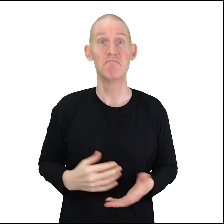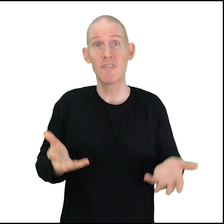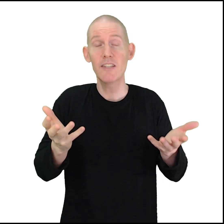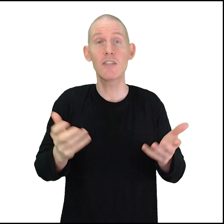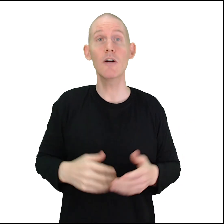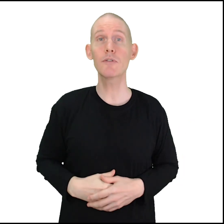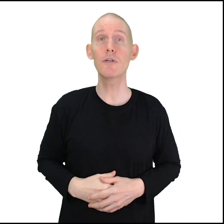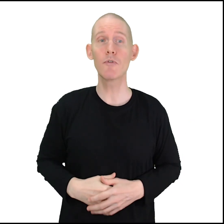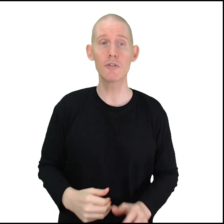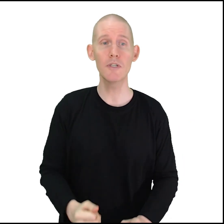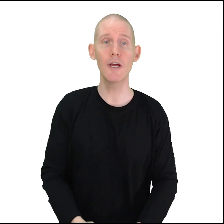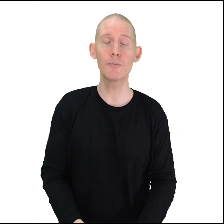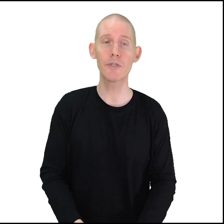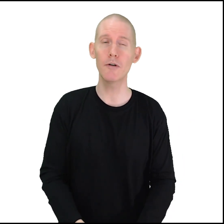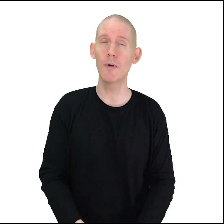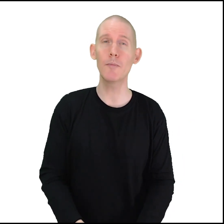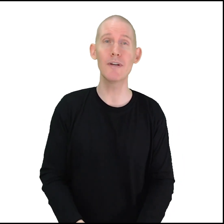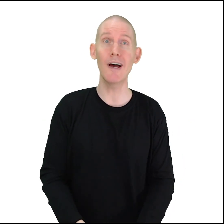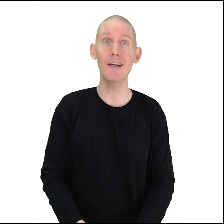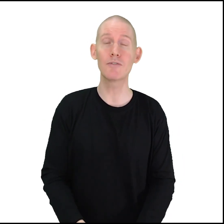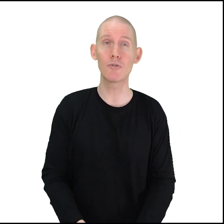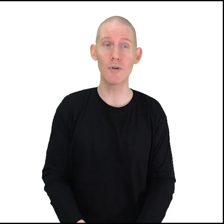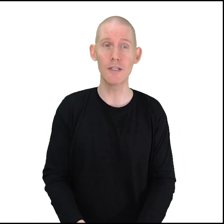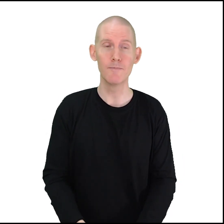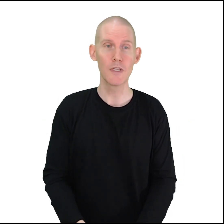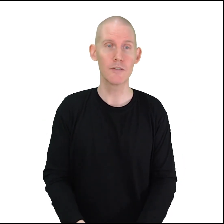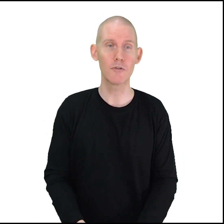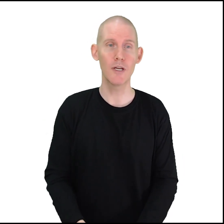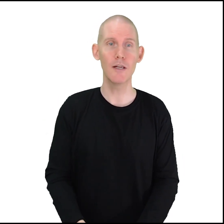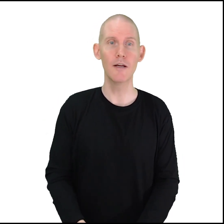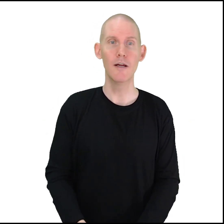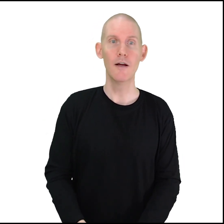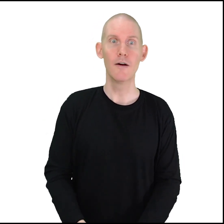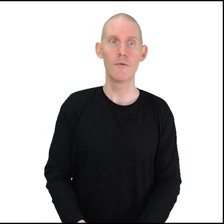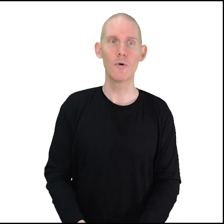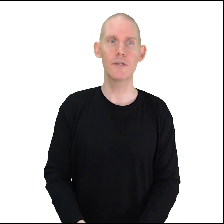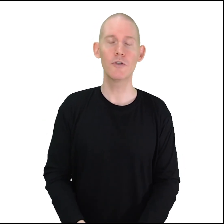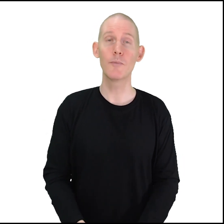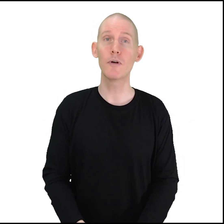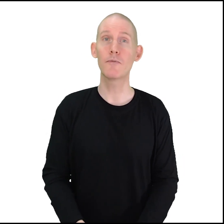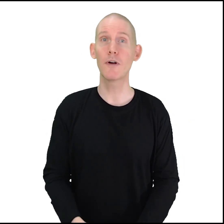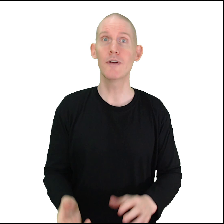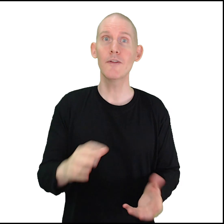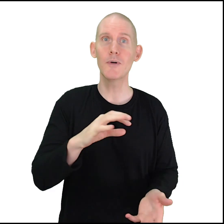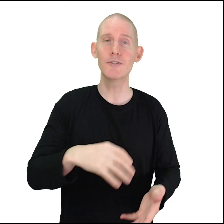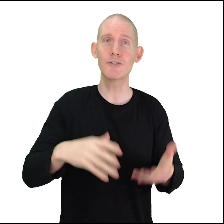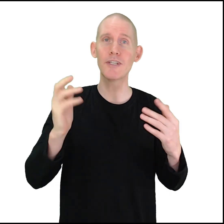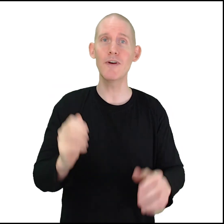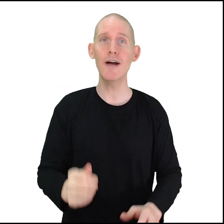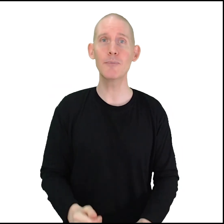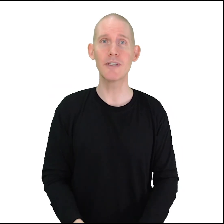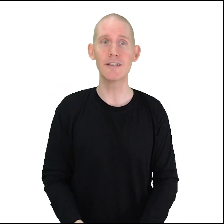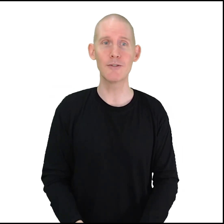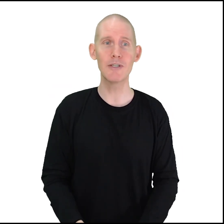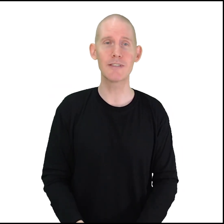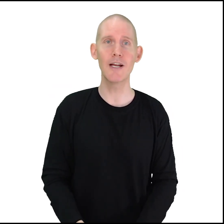It's an alternate version. It helps out. Remember, not is great. It's a great word that you can put in front of another one just to give the opposite. So you can sign about